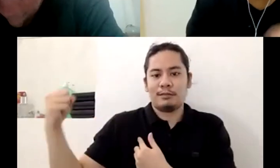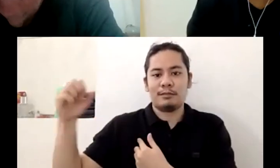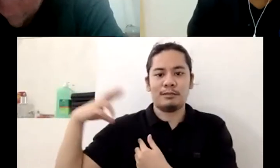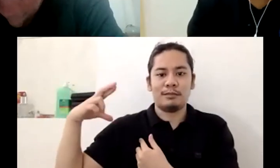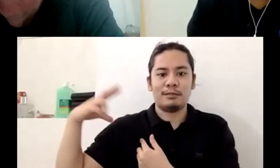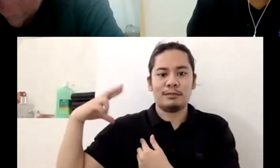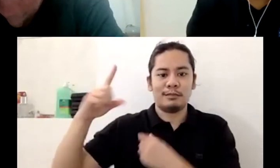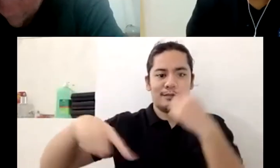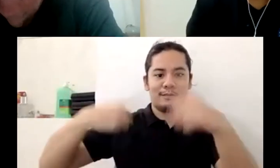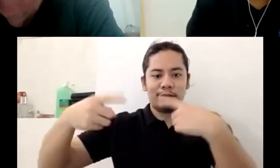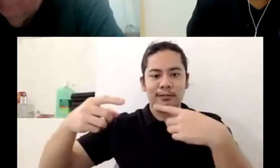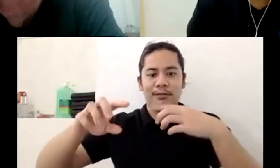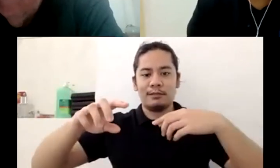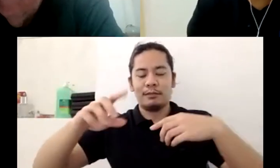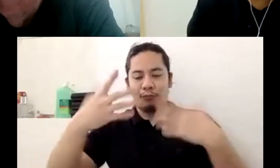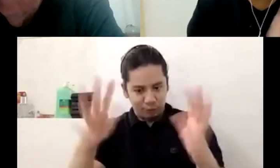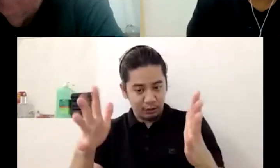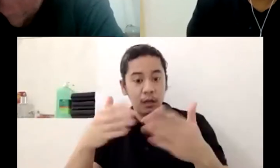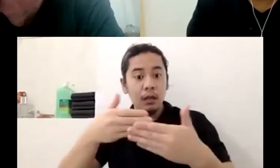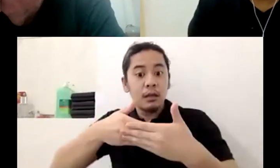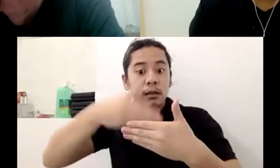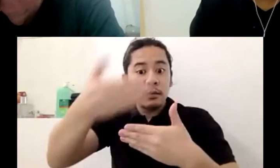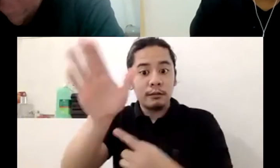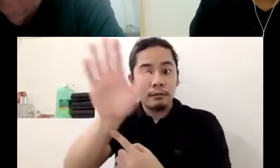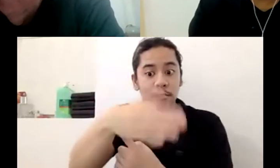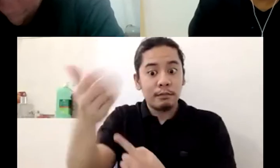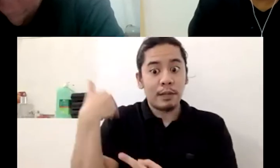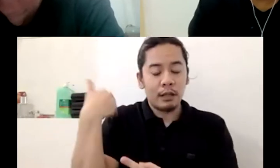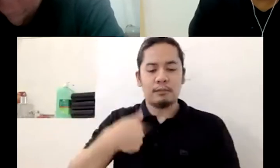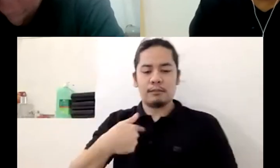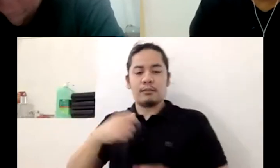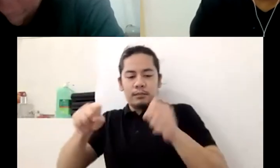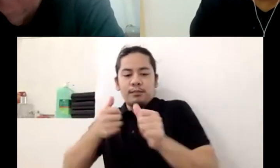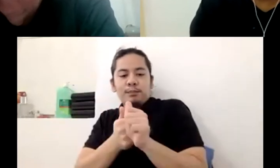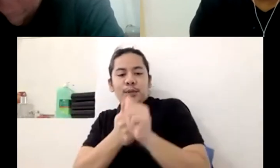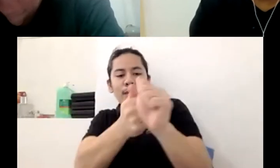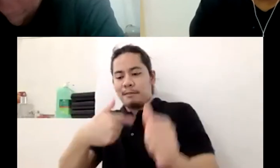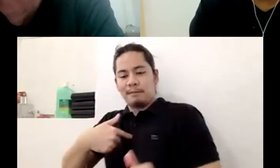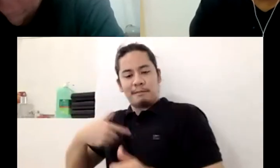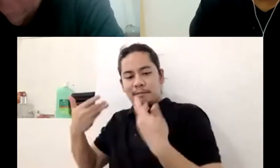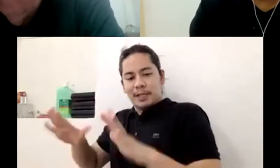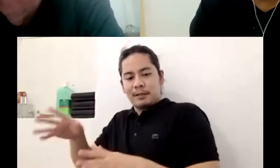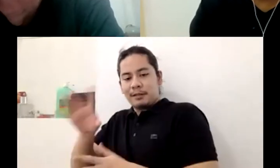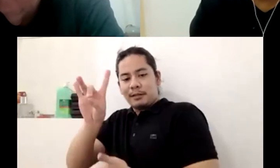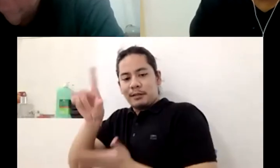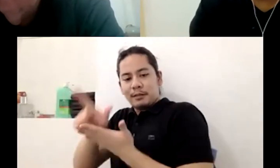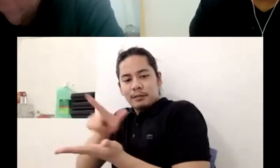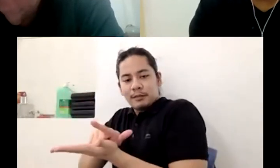So we, as a group, arranged everything by dominant hand. We haven't yet